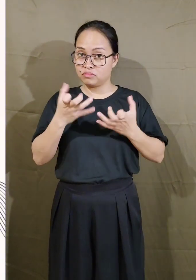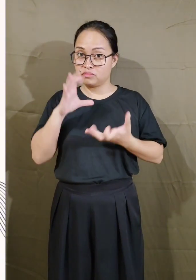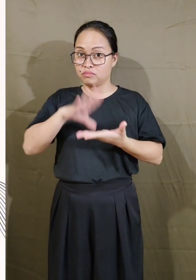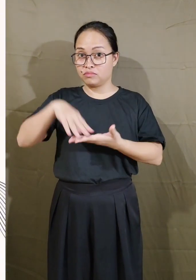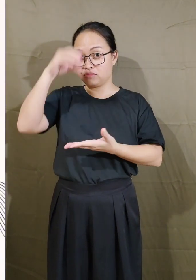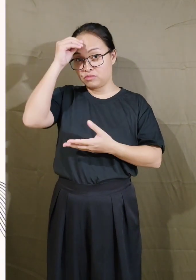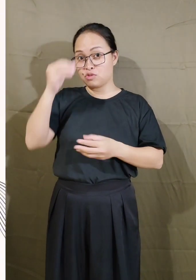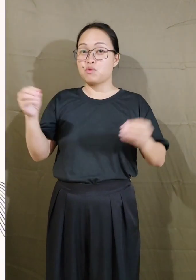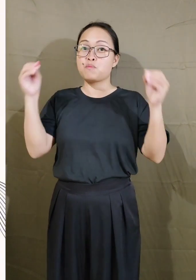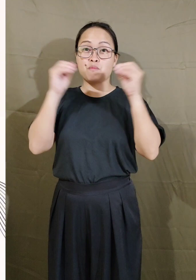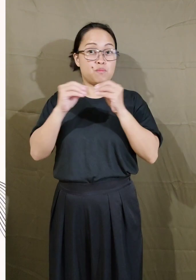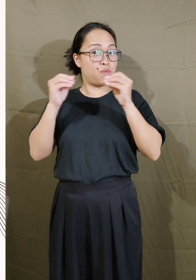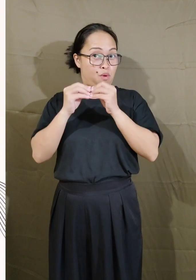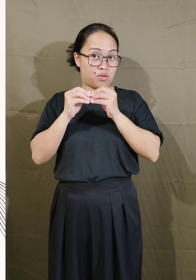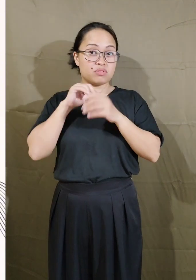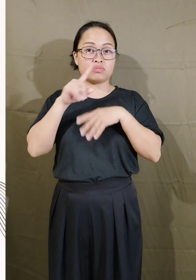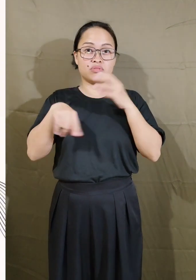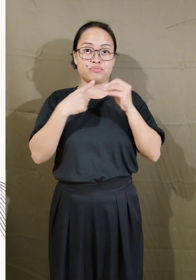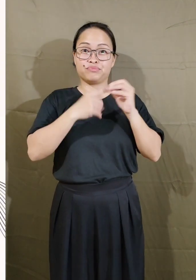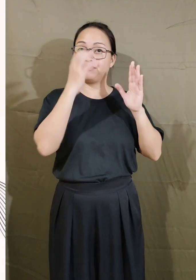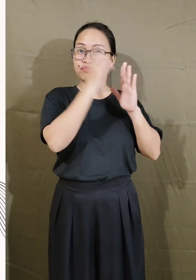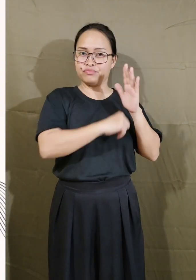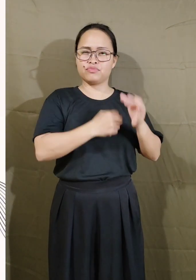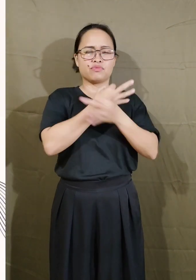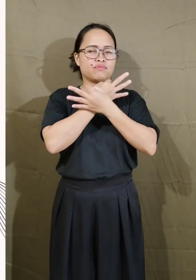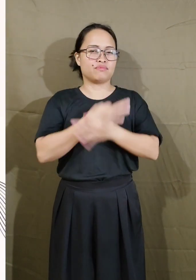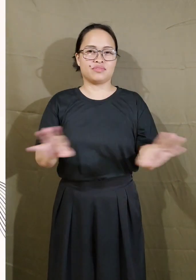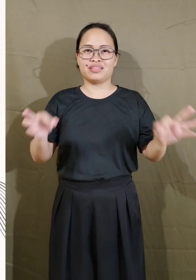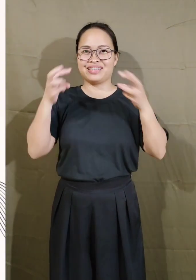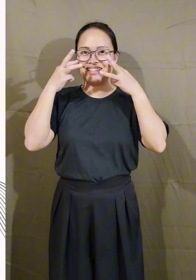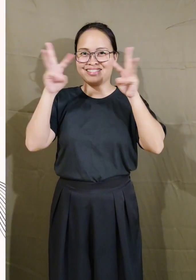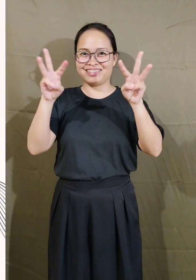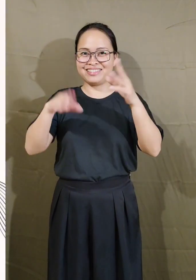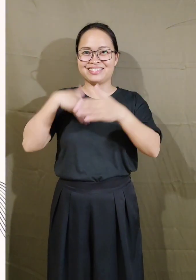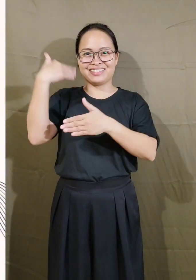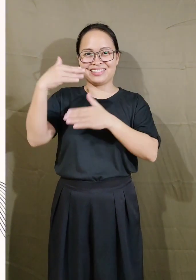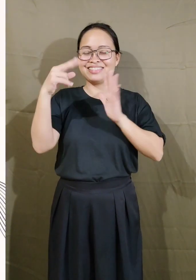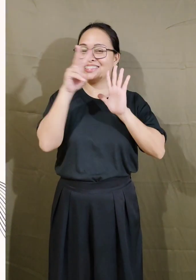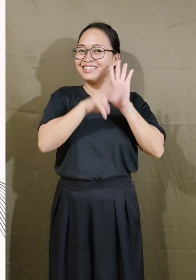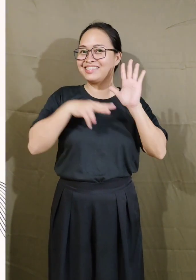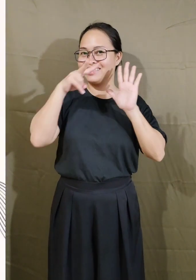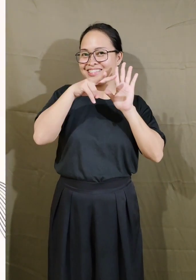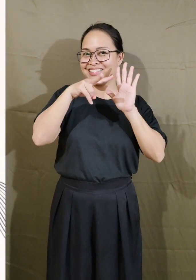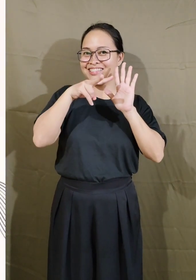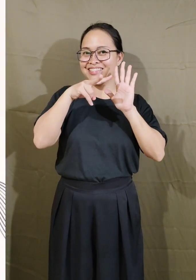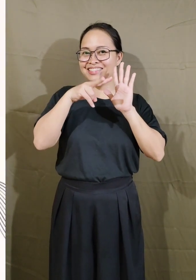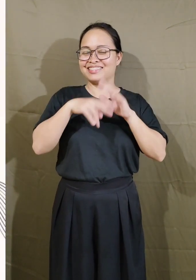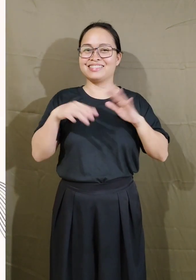more about subtraction, feel free to watch the next videos.